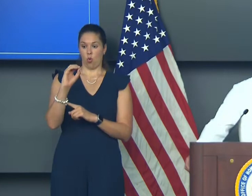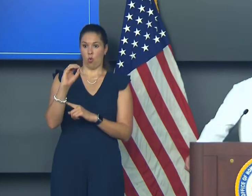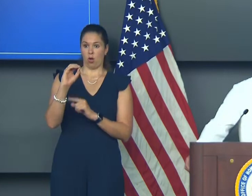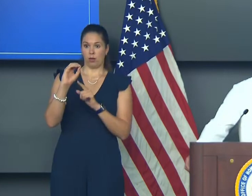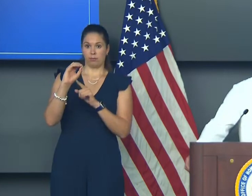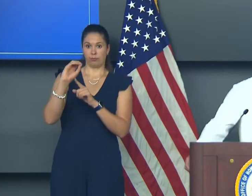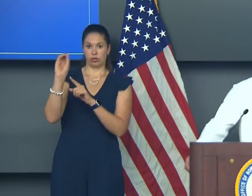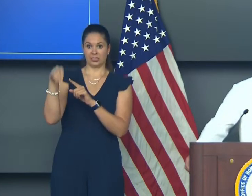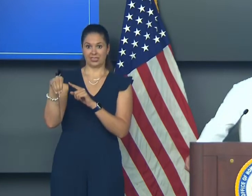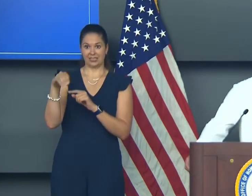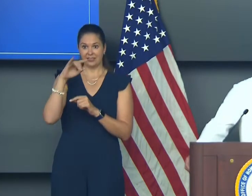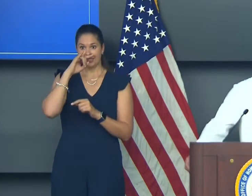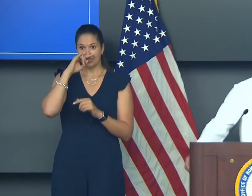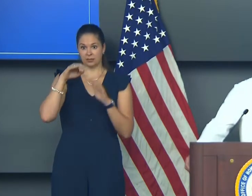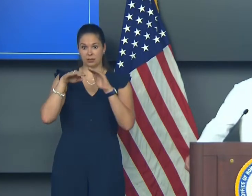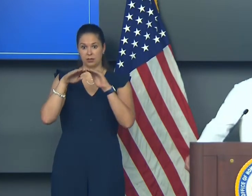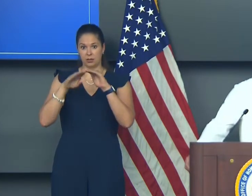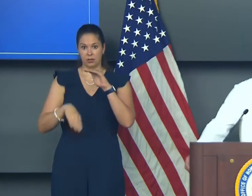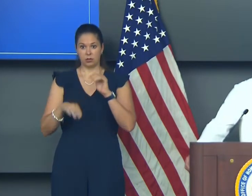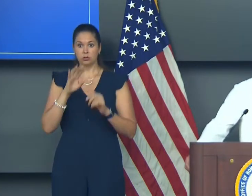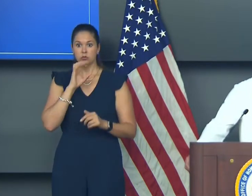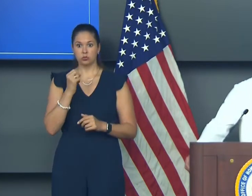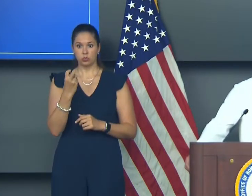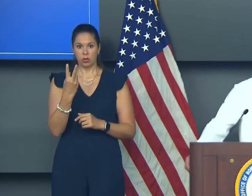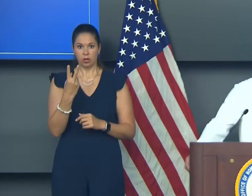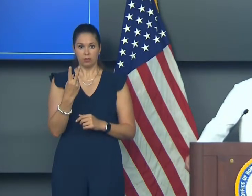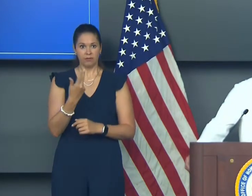0% of kids younger than 12 are vaccinated.